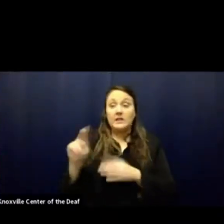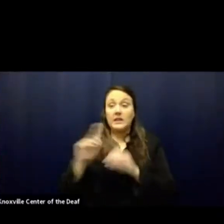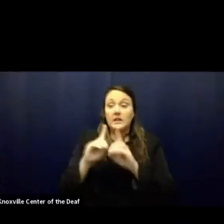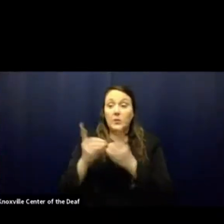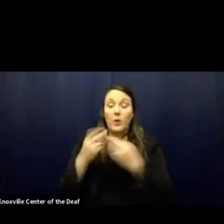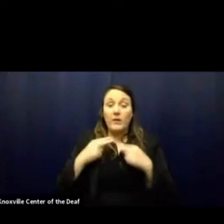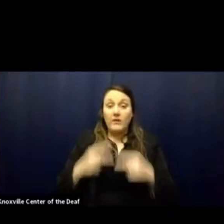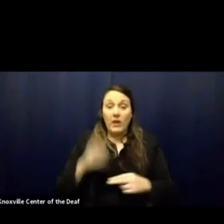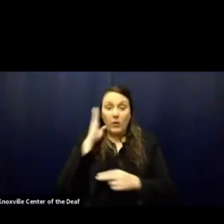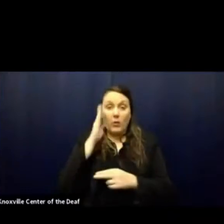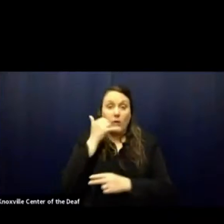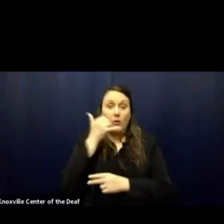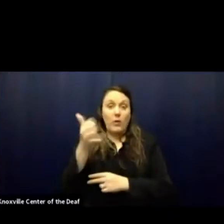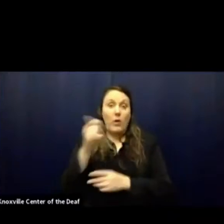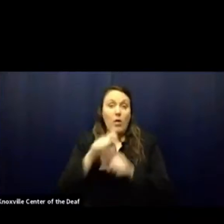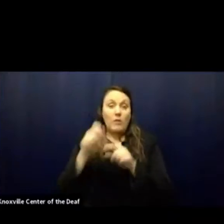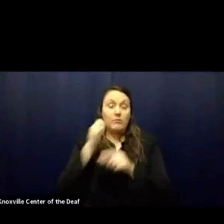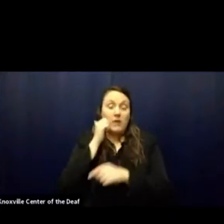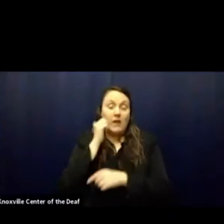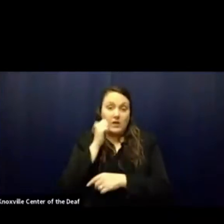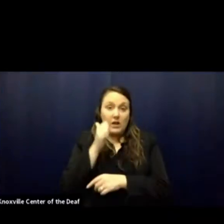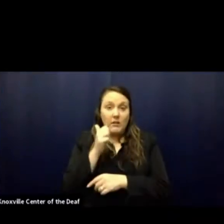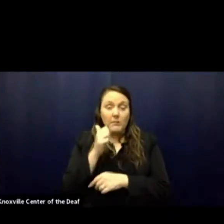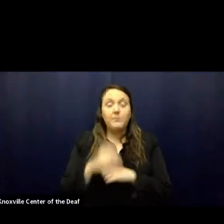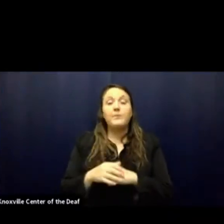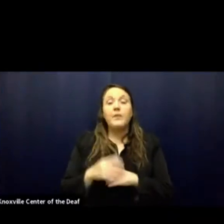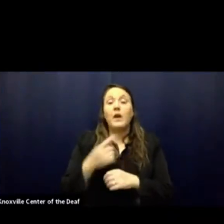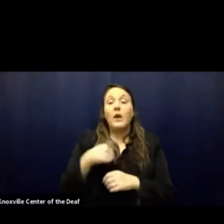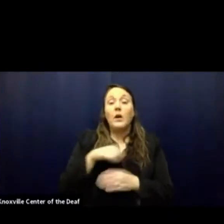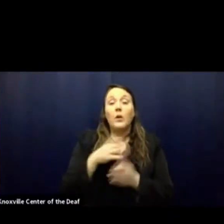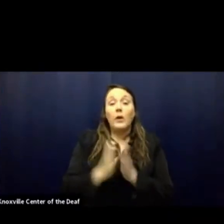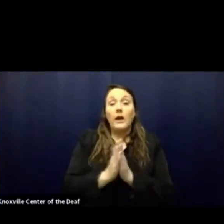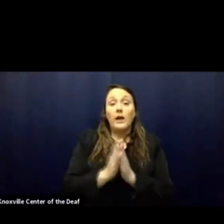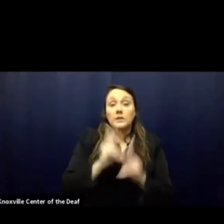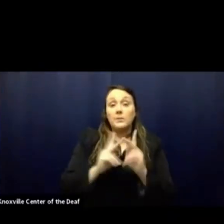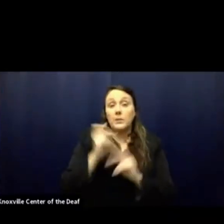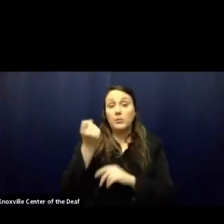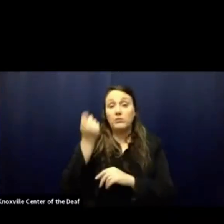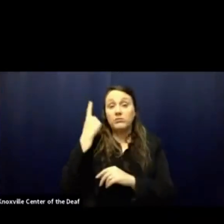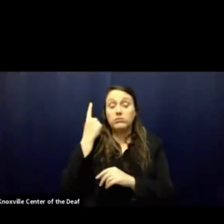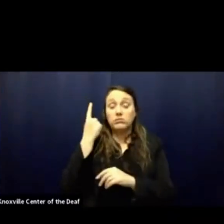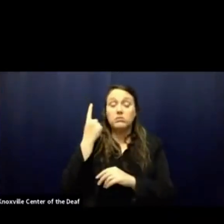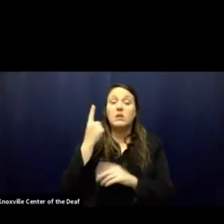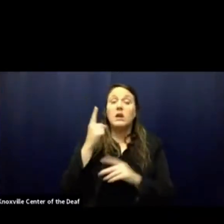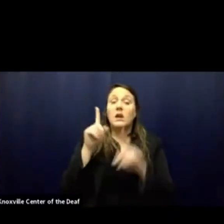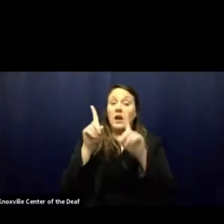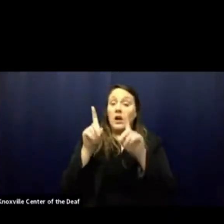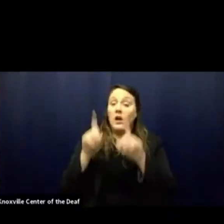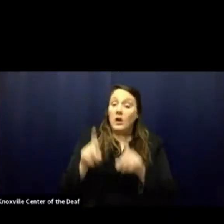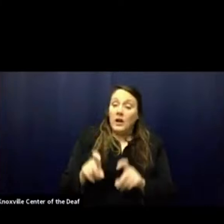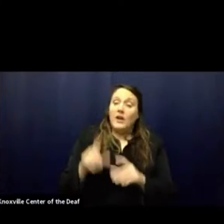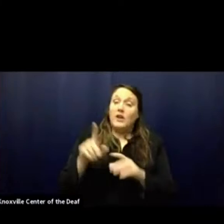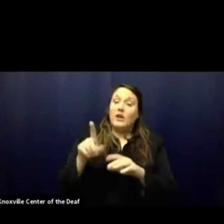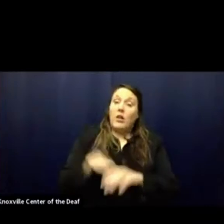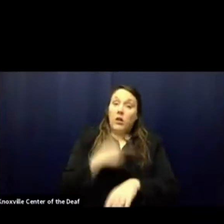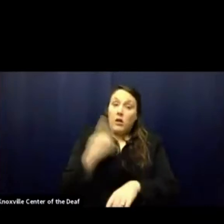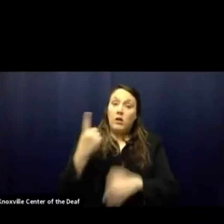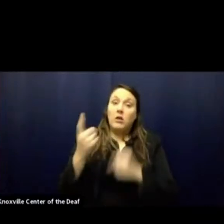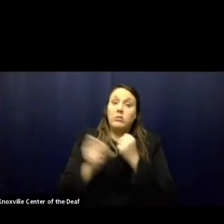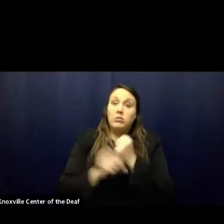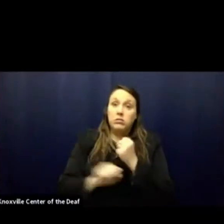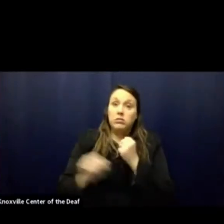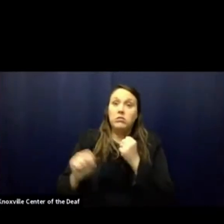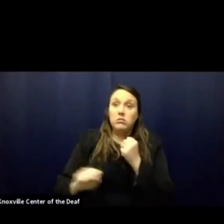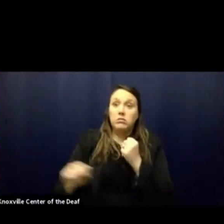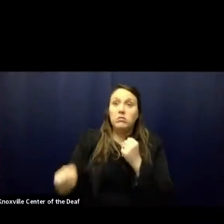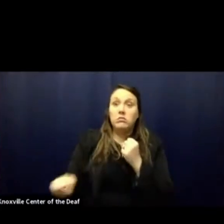daily basis. And one thing we ask is that people understand that the questionnaire is long. And some of the folks we're